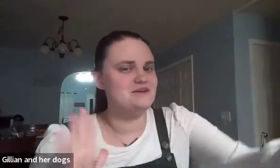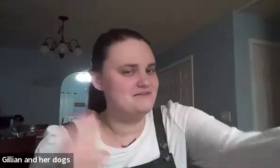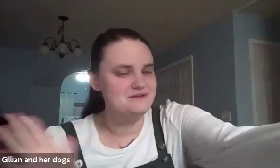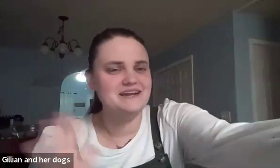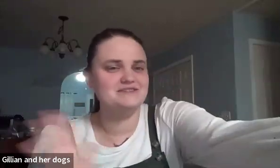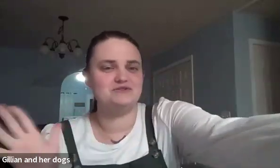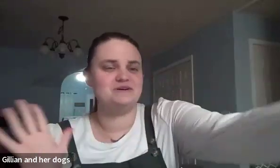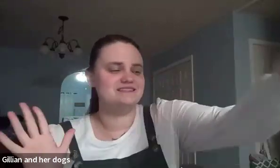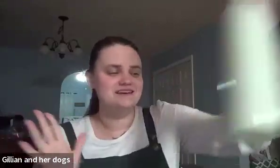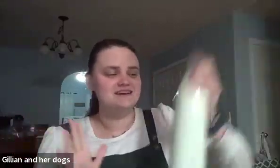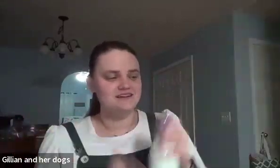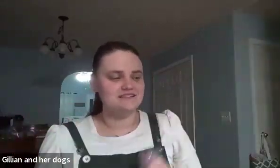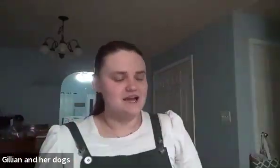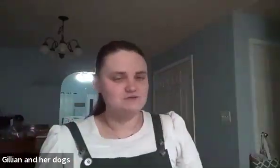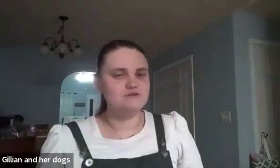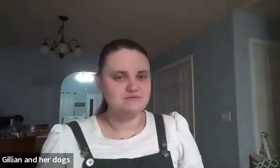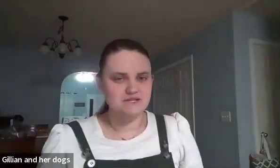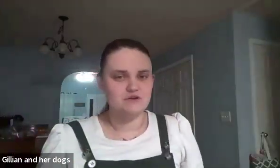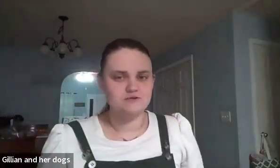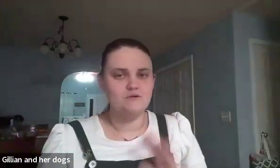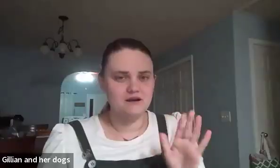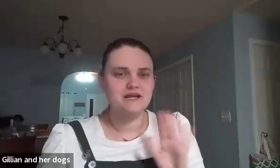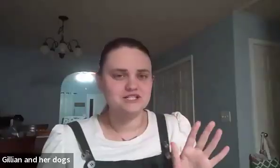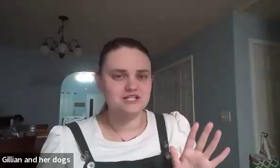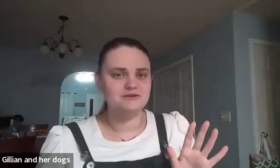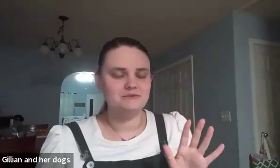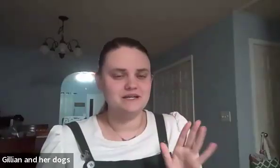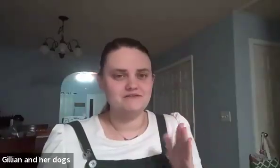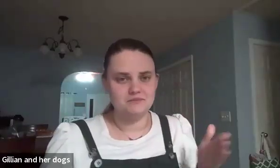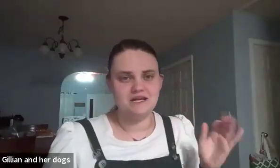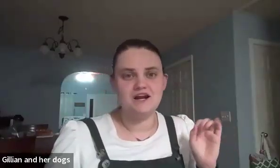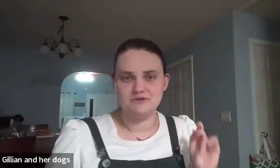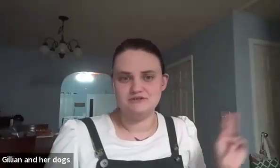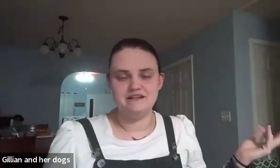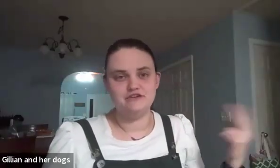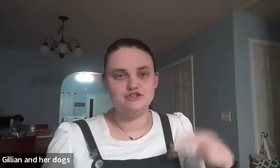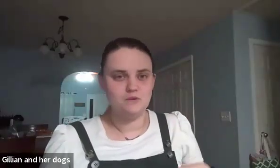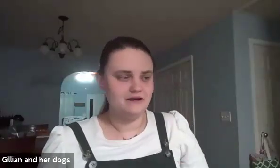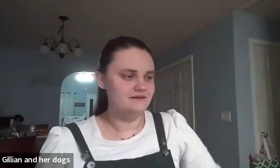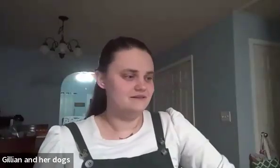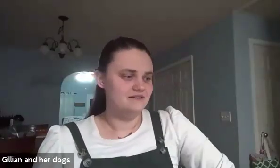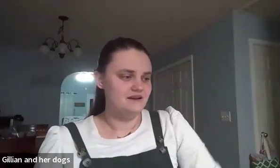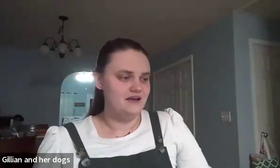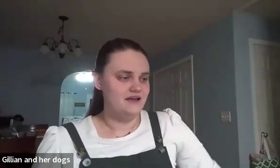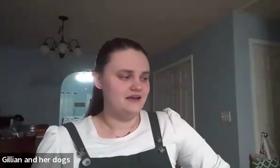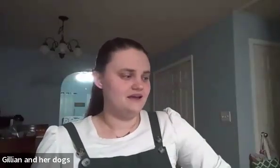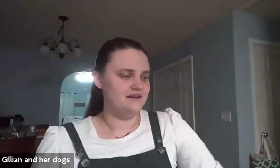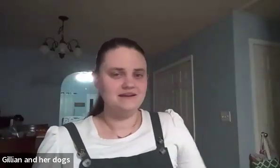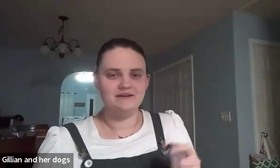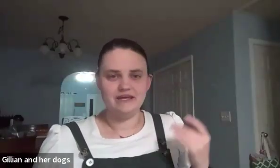sure everybody else joins. Because last week was a big group, so I want to make sure we give everybody an opportunity to join and we